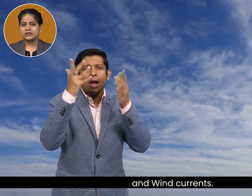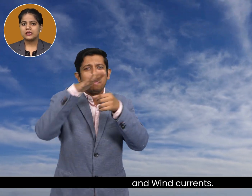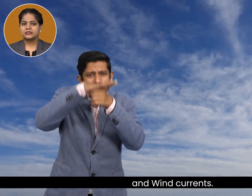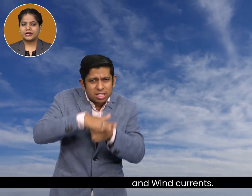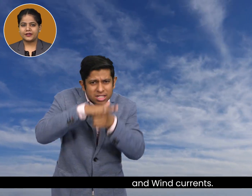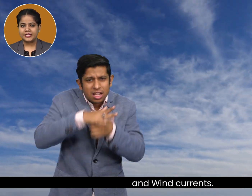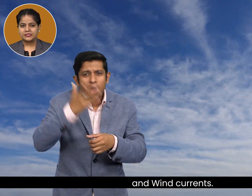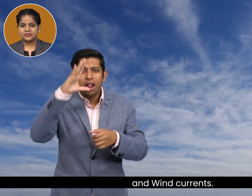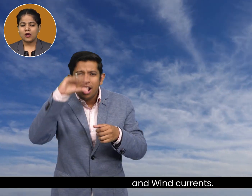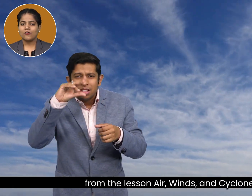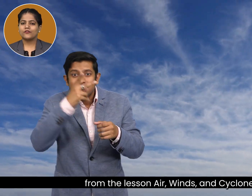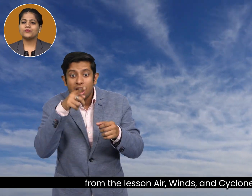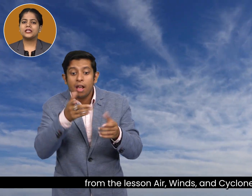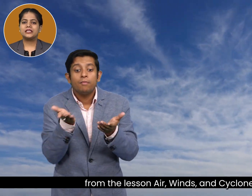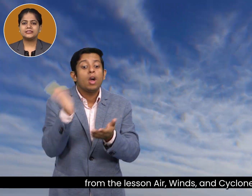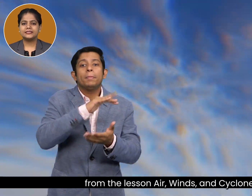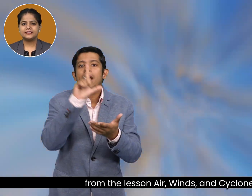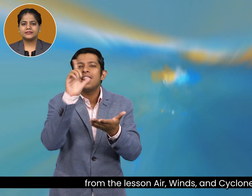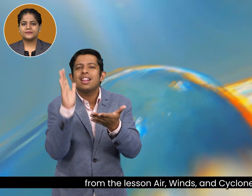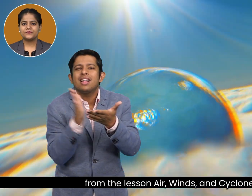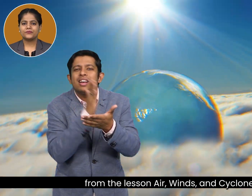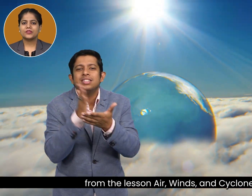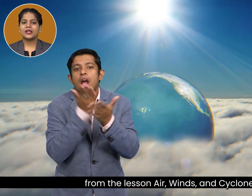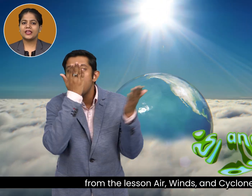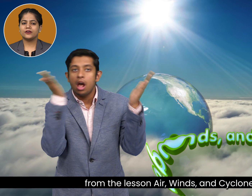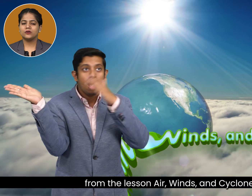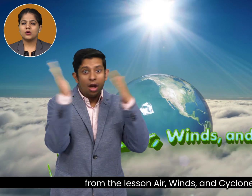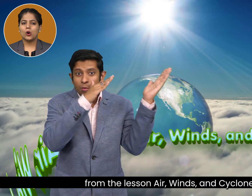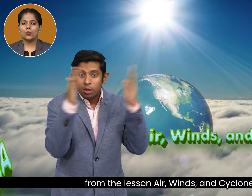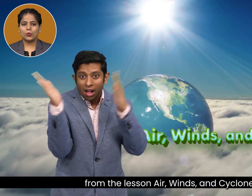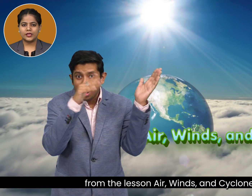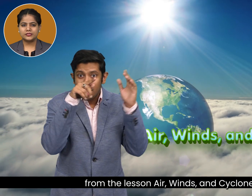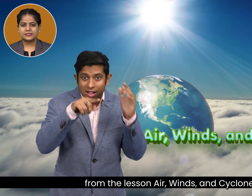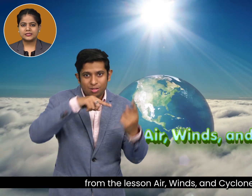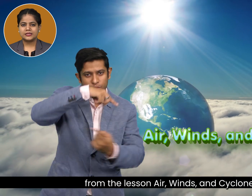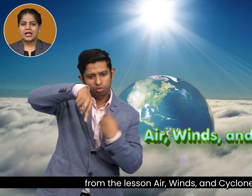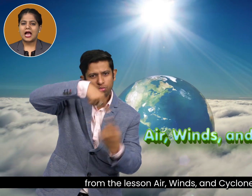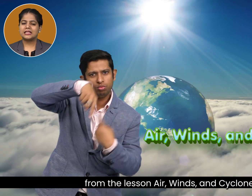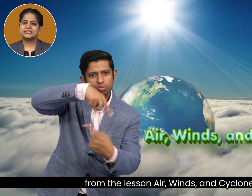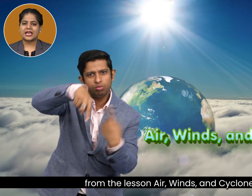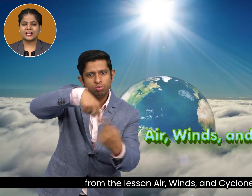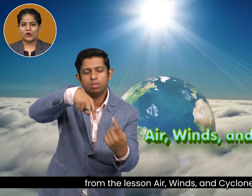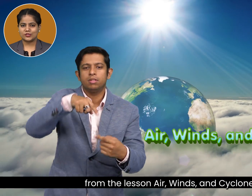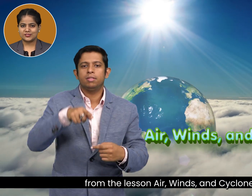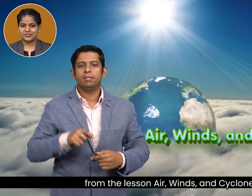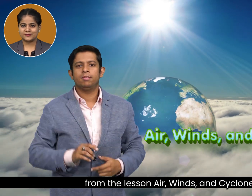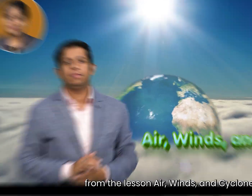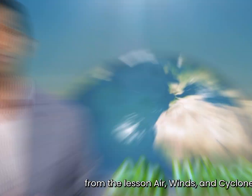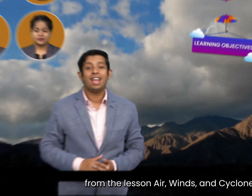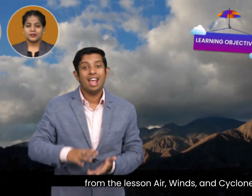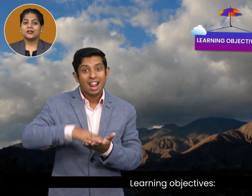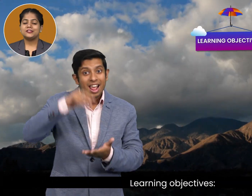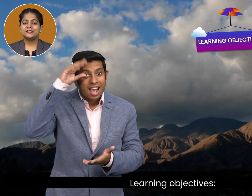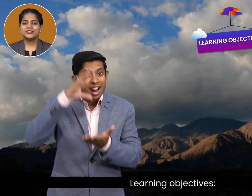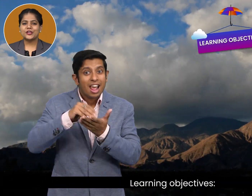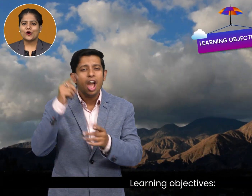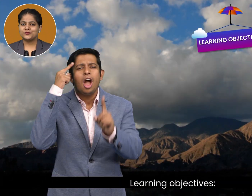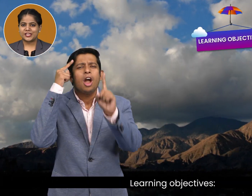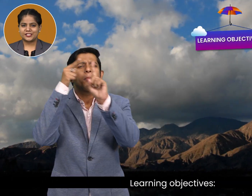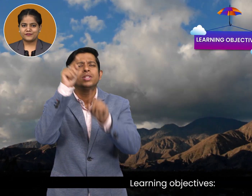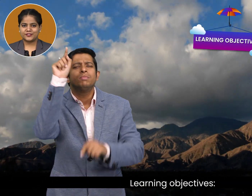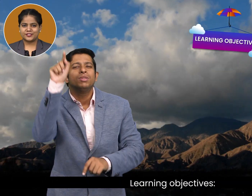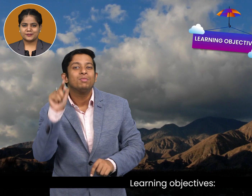winds, currents from the lesson Air, Winds and Cyclones.